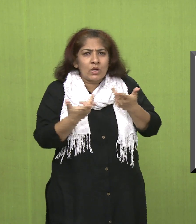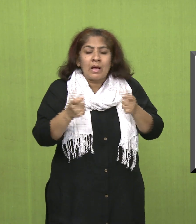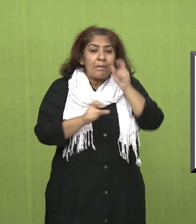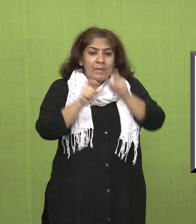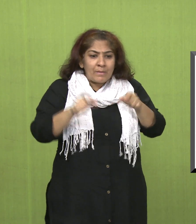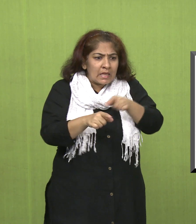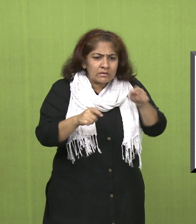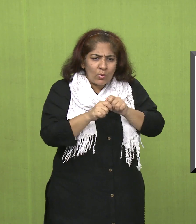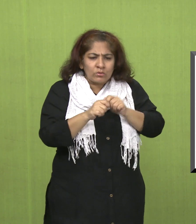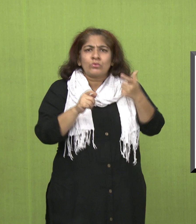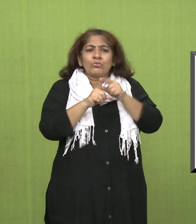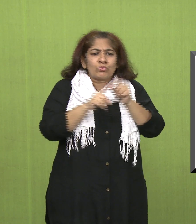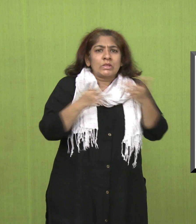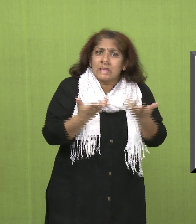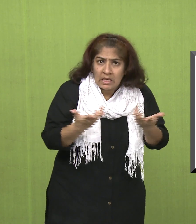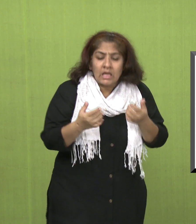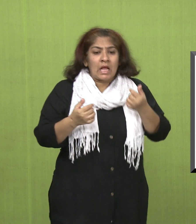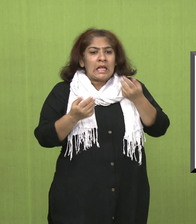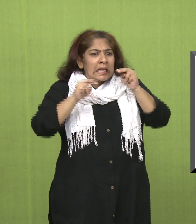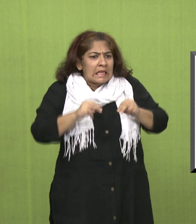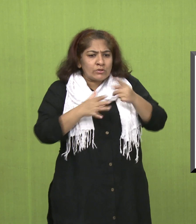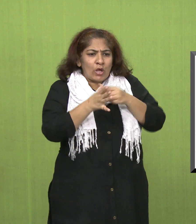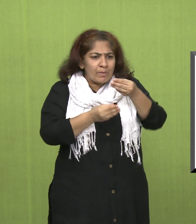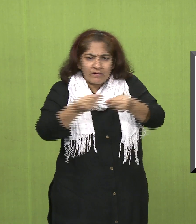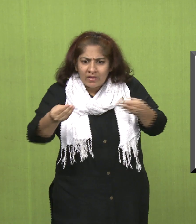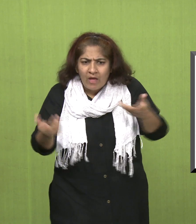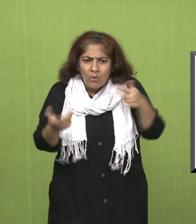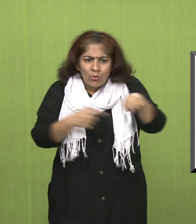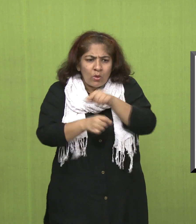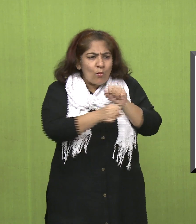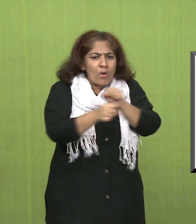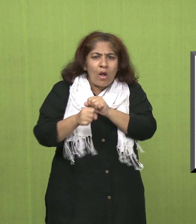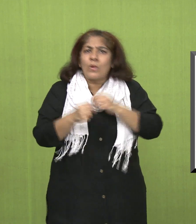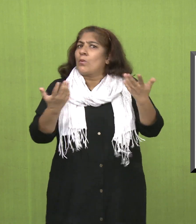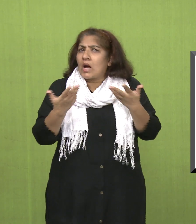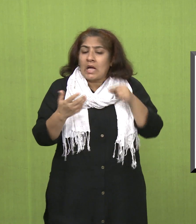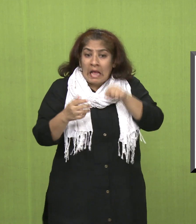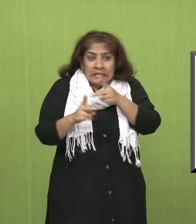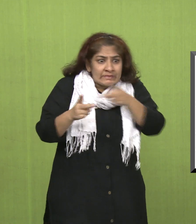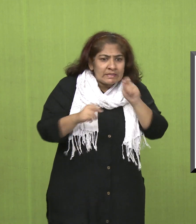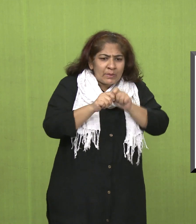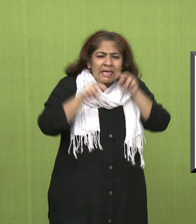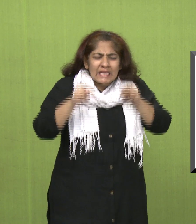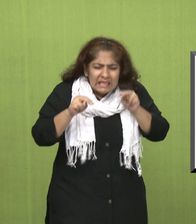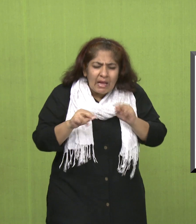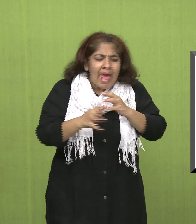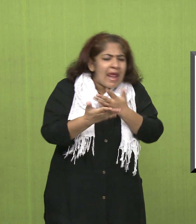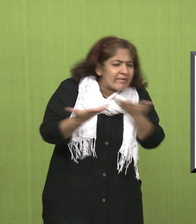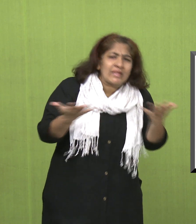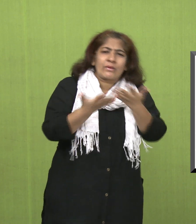I have to work and I have to work with so many people. They all have different works. I have to give them different kinds of work and different work